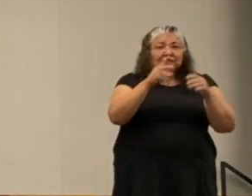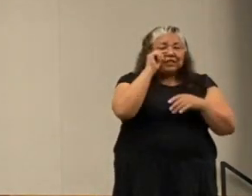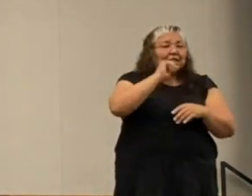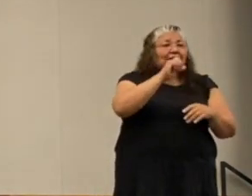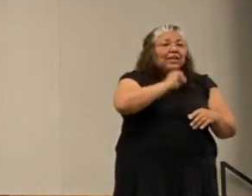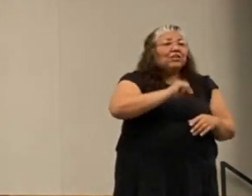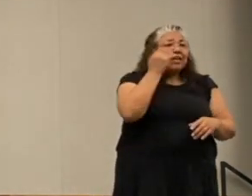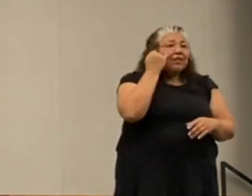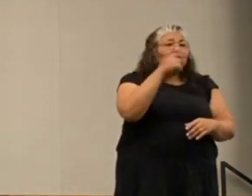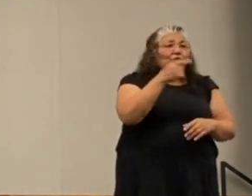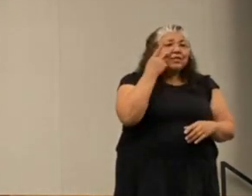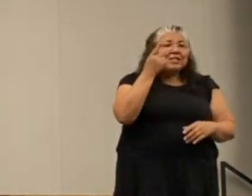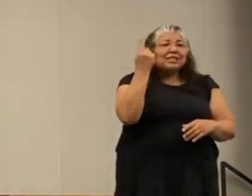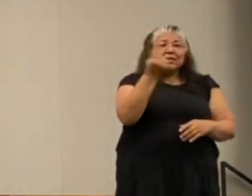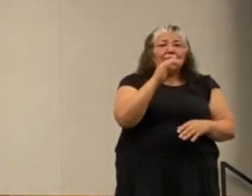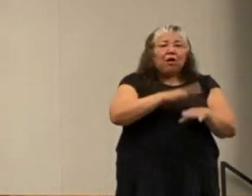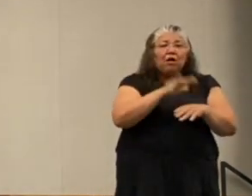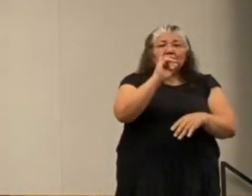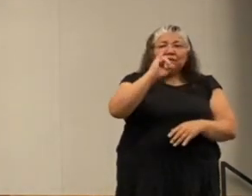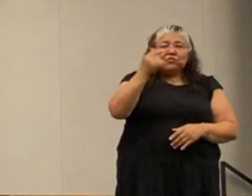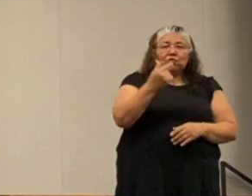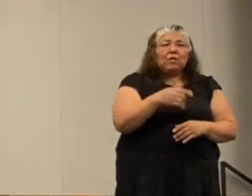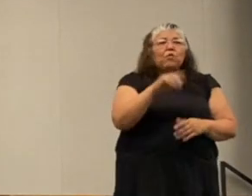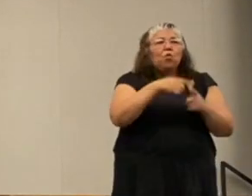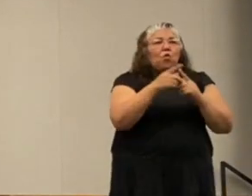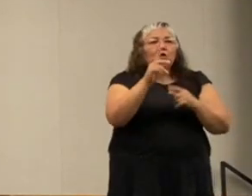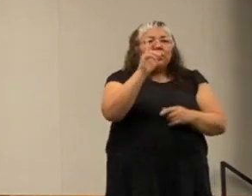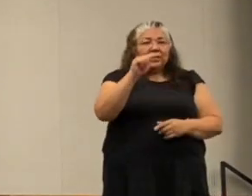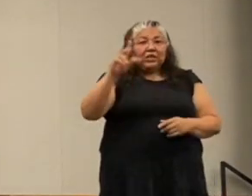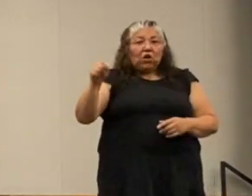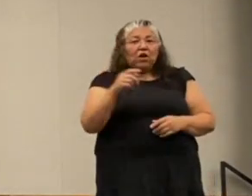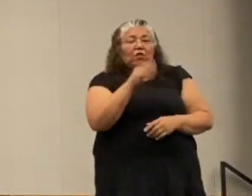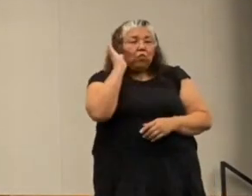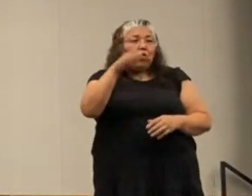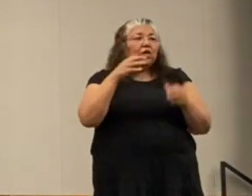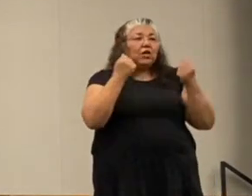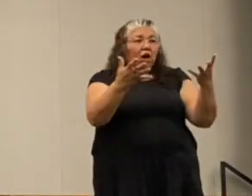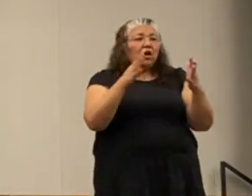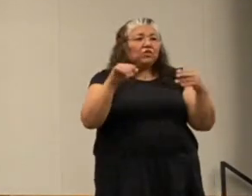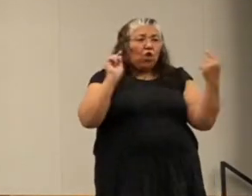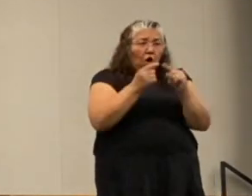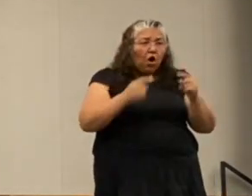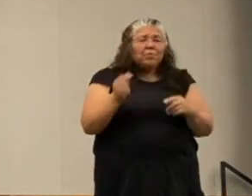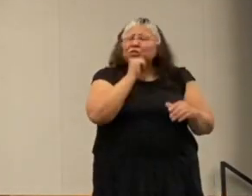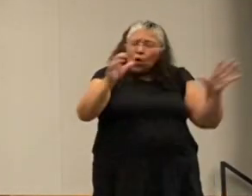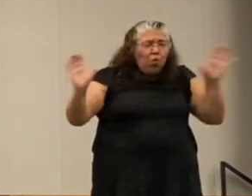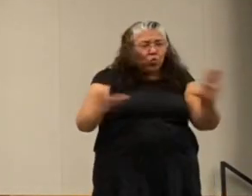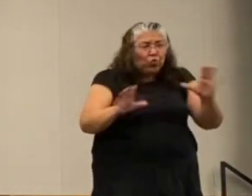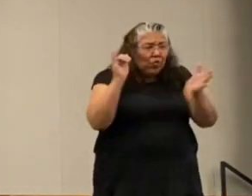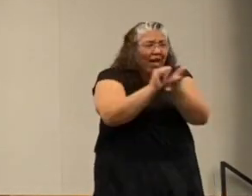if you see something on Instagram or something on TikTok that's going to cause harm to your body, don't do it.